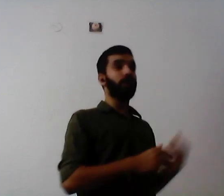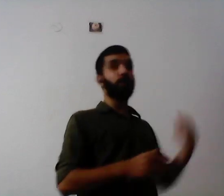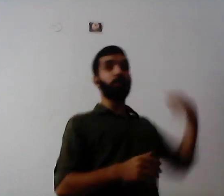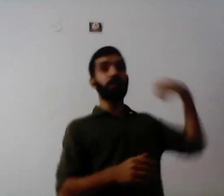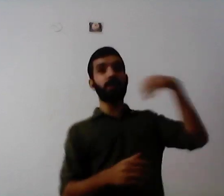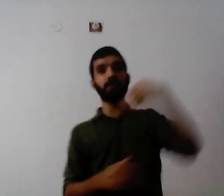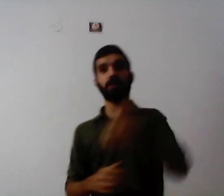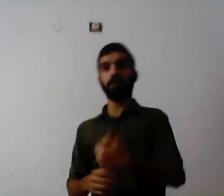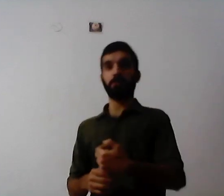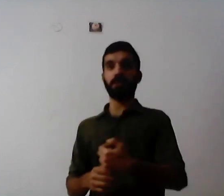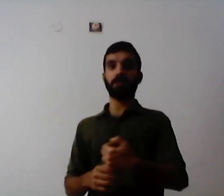to increase the temperature,